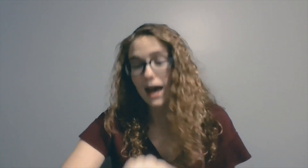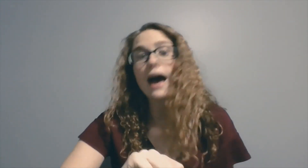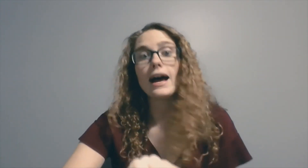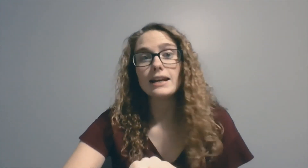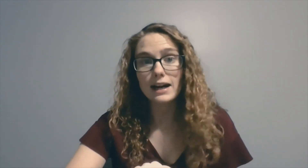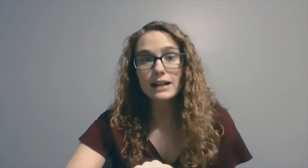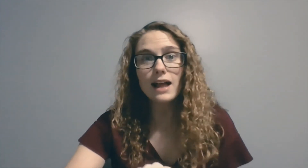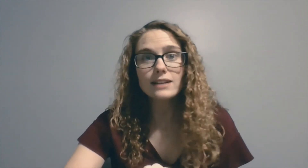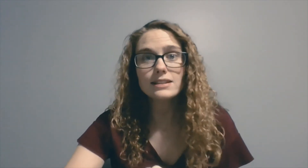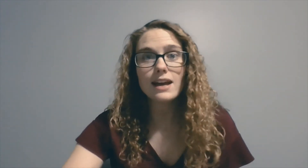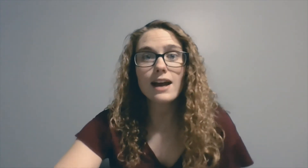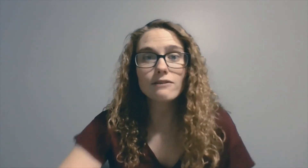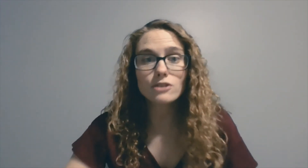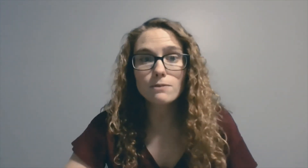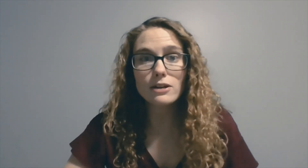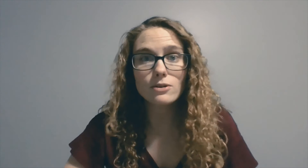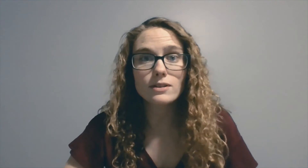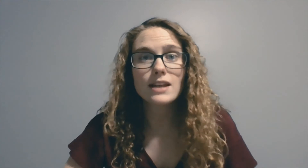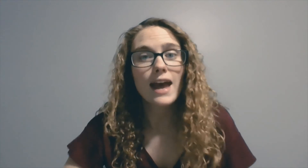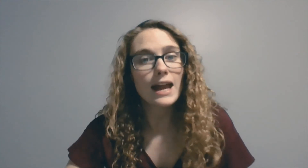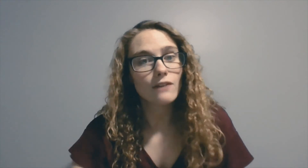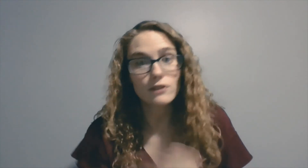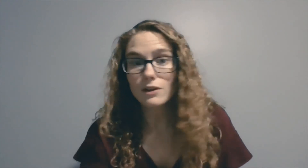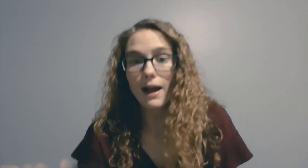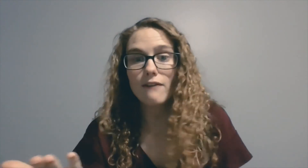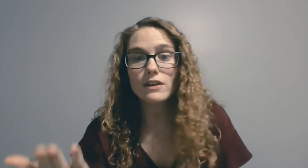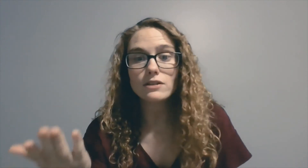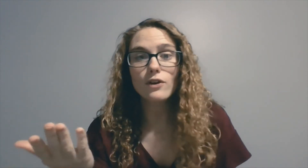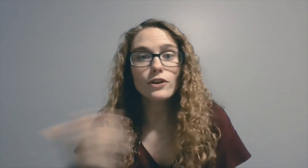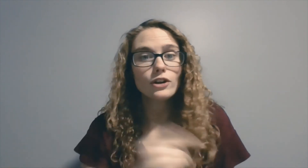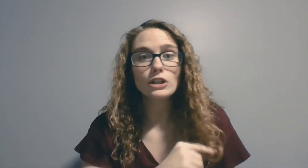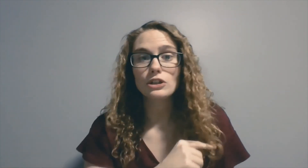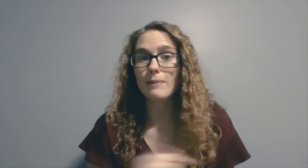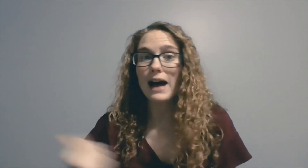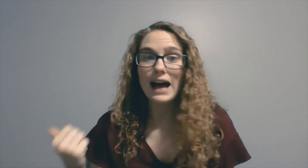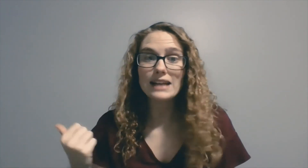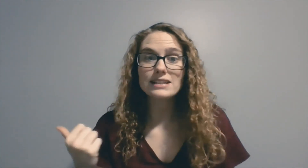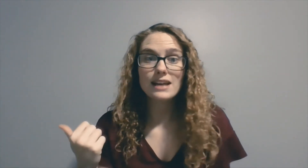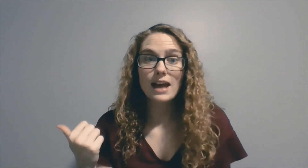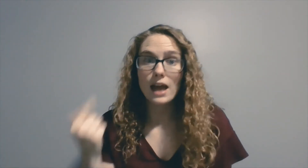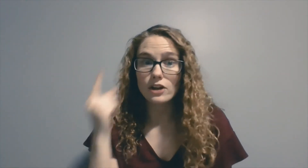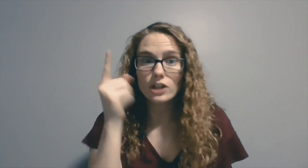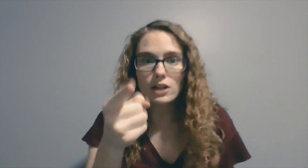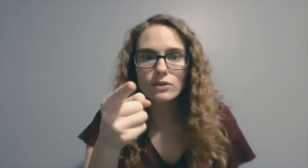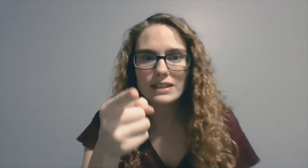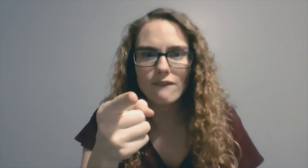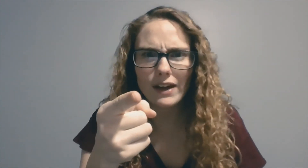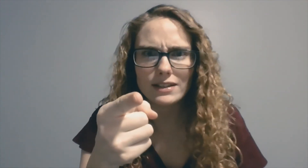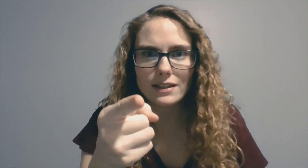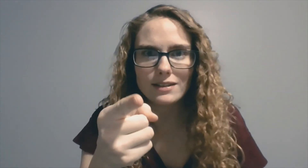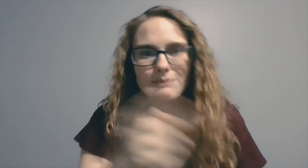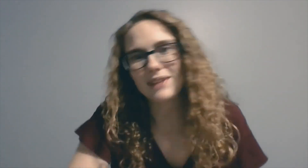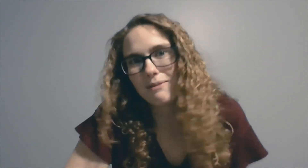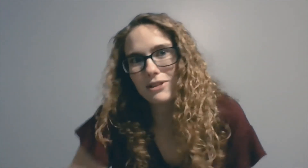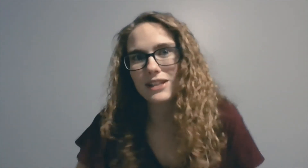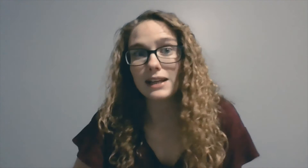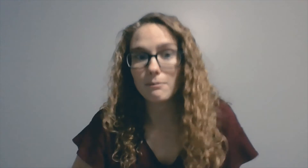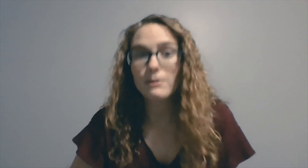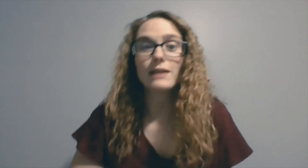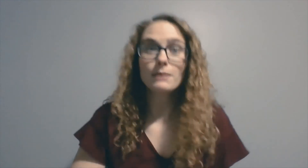at 9 o'clock today after specials, and if you don't have this folder, you're behind and you're going to lose 10 fuzzies. I'm just kidding, but I'm going to be